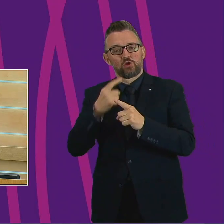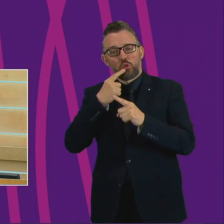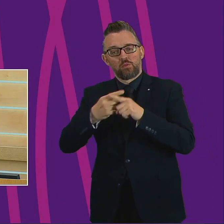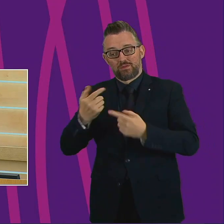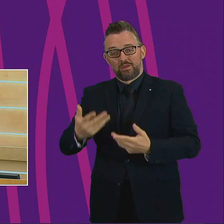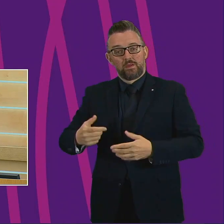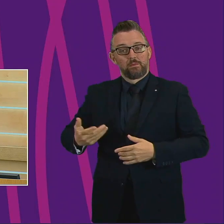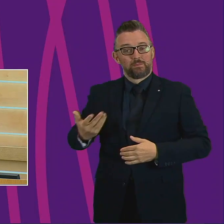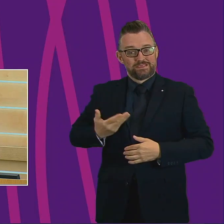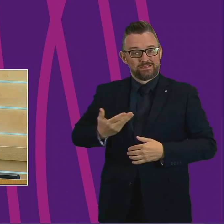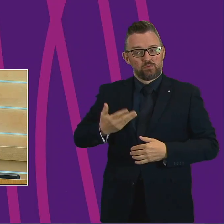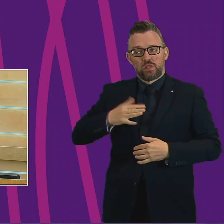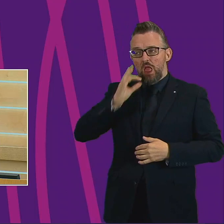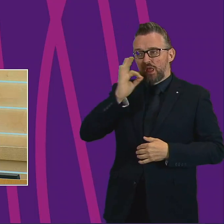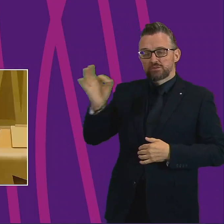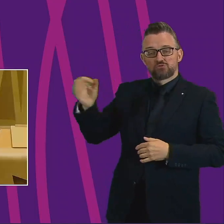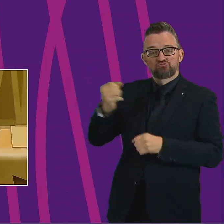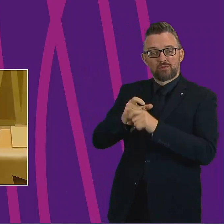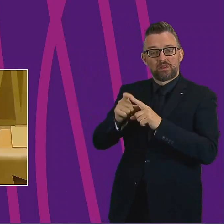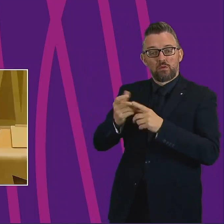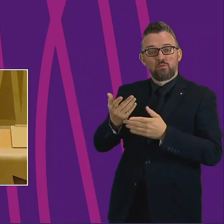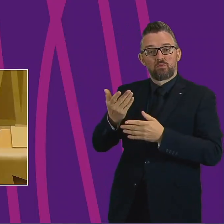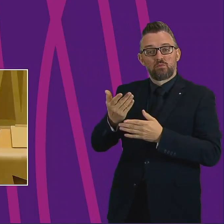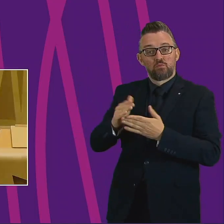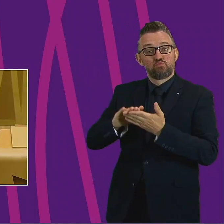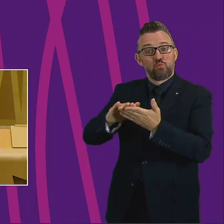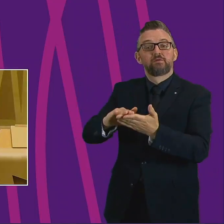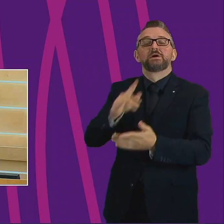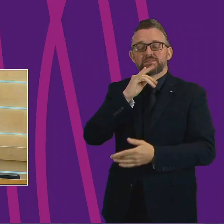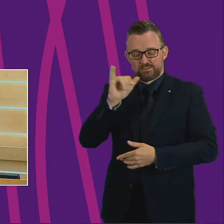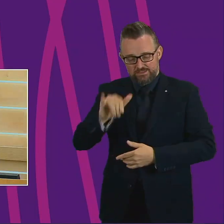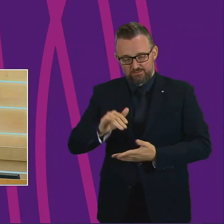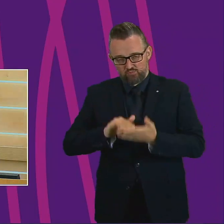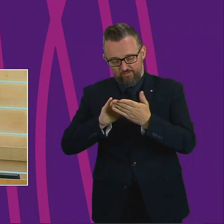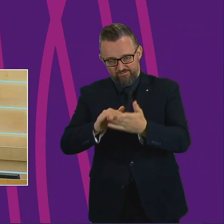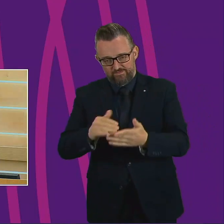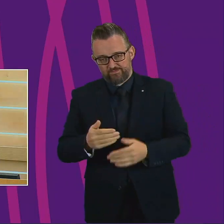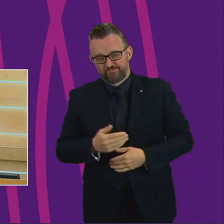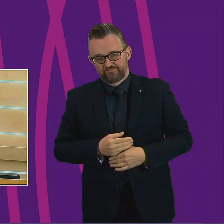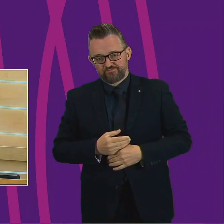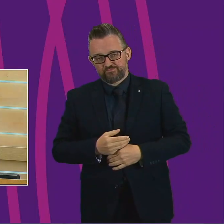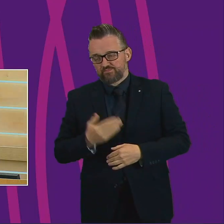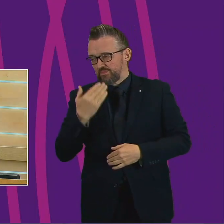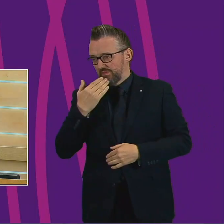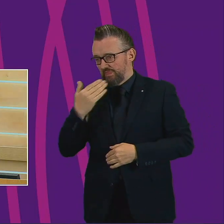business. Could I call on Graham Day to move this motion? Thank you very much, Minister.